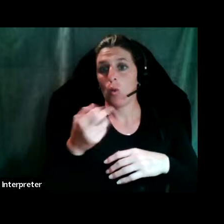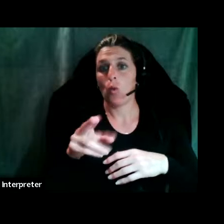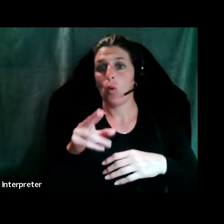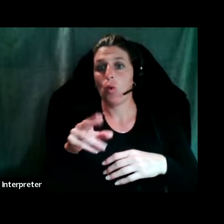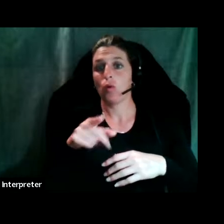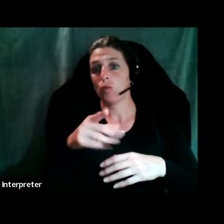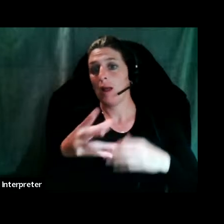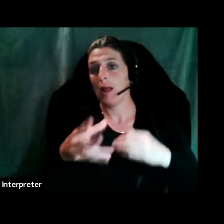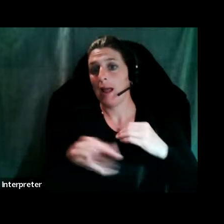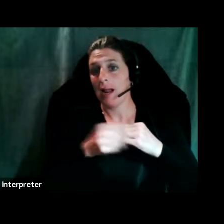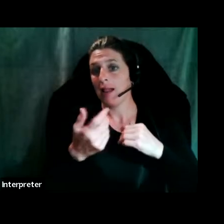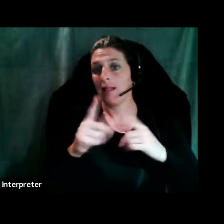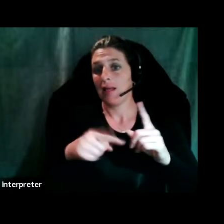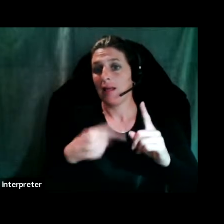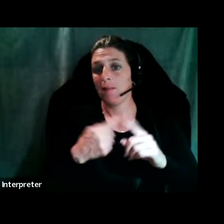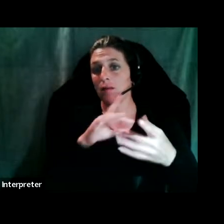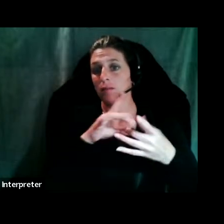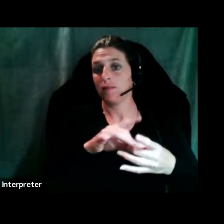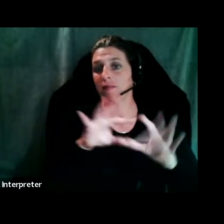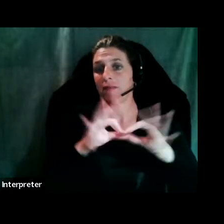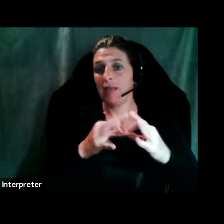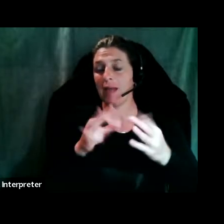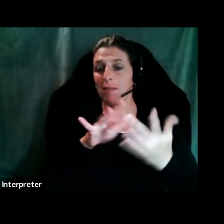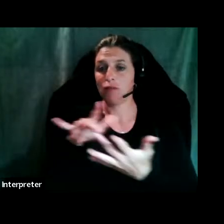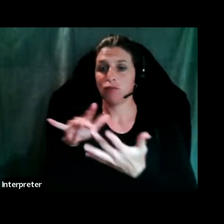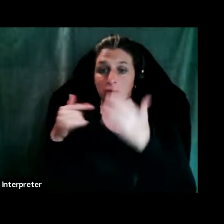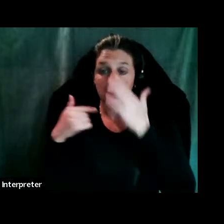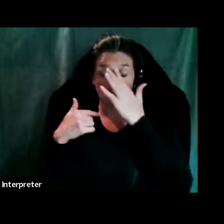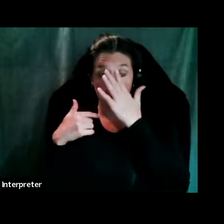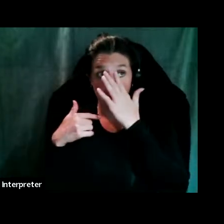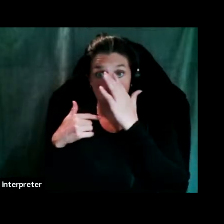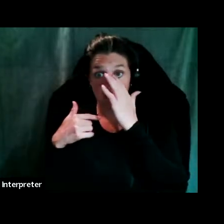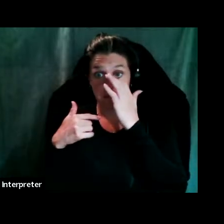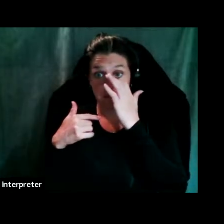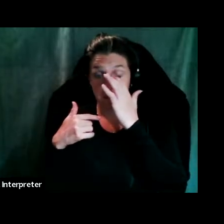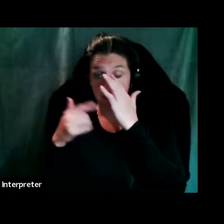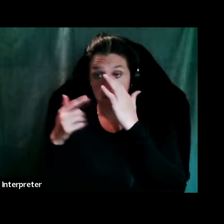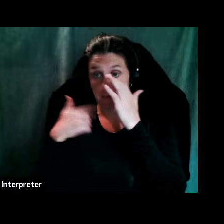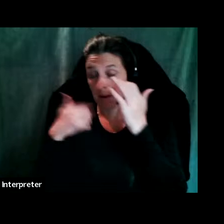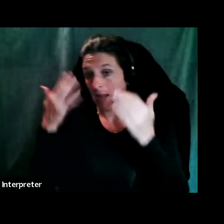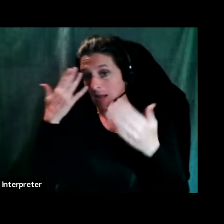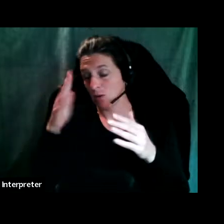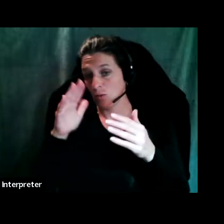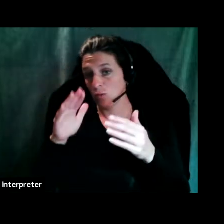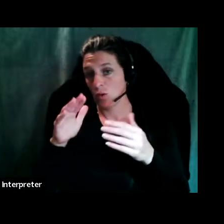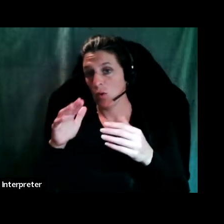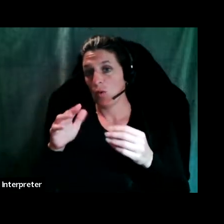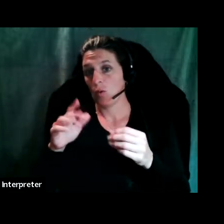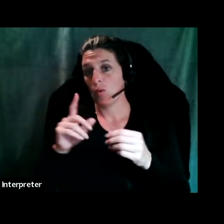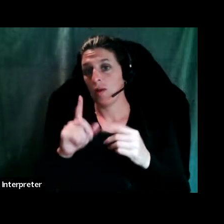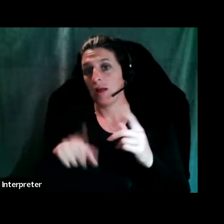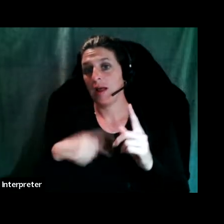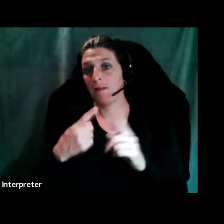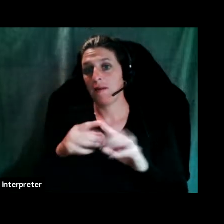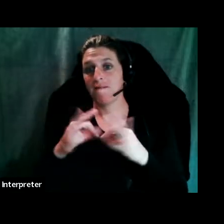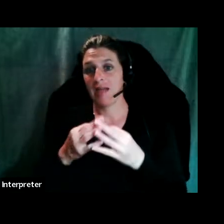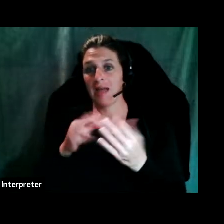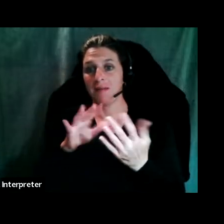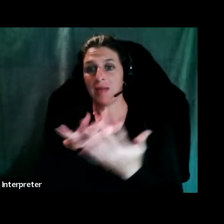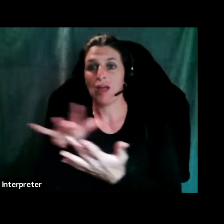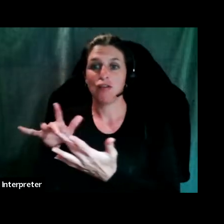outreach? I don't know much about family outreach about the N-word, and I'm not a parent, so that's why I didn't want to comment on